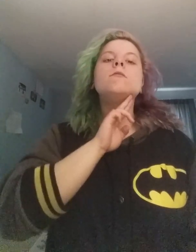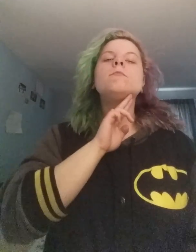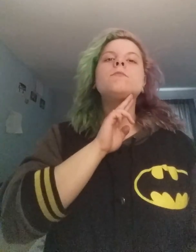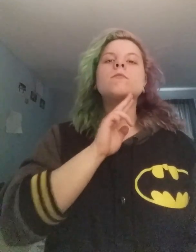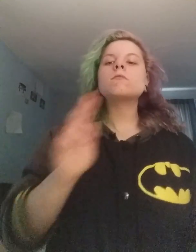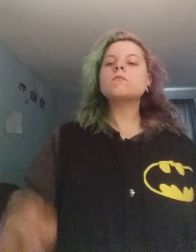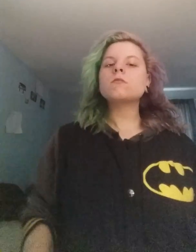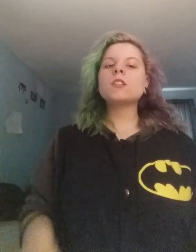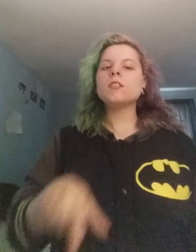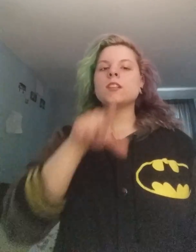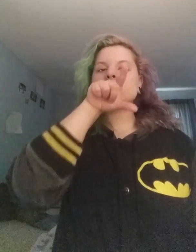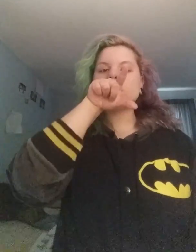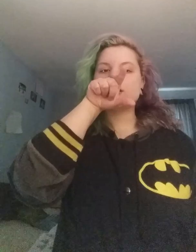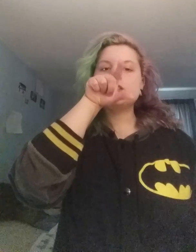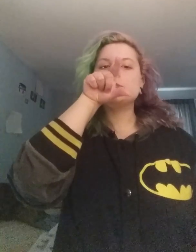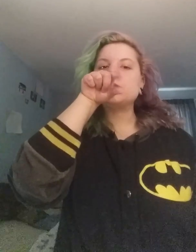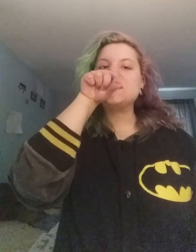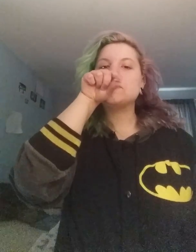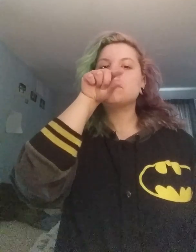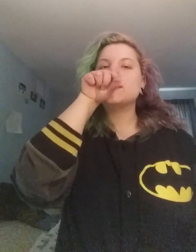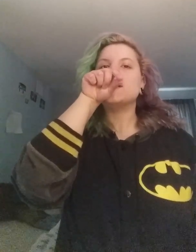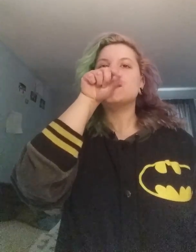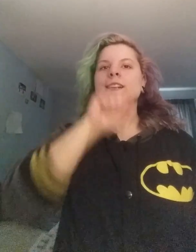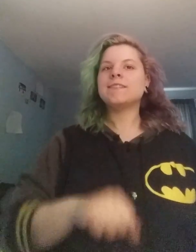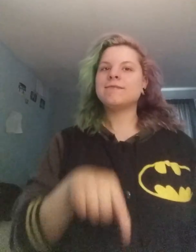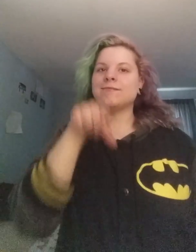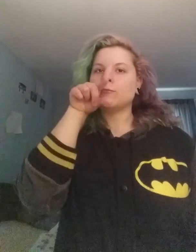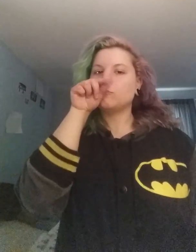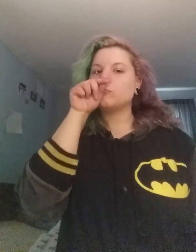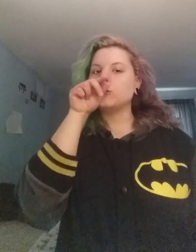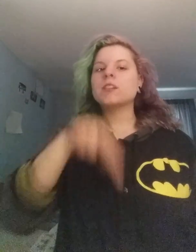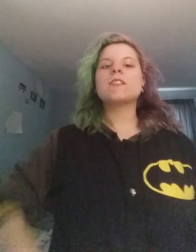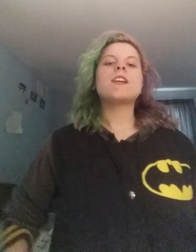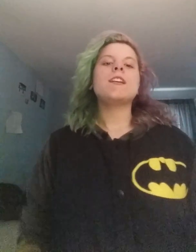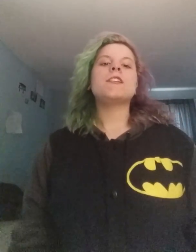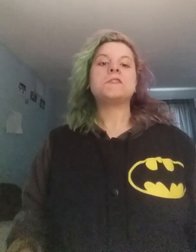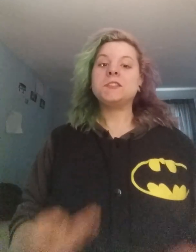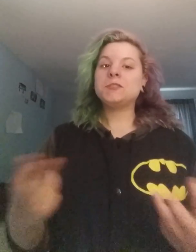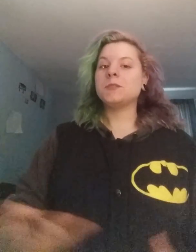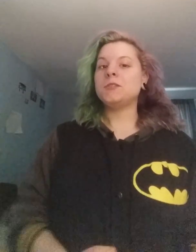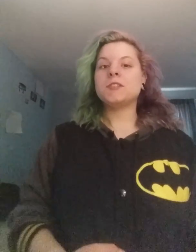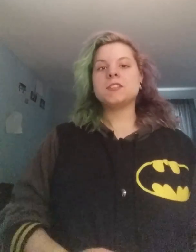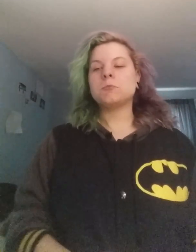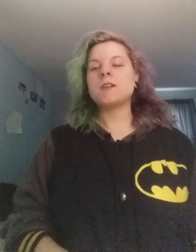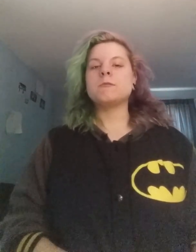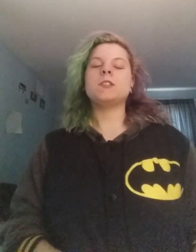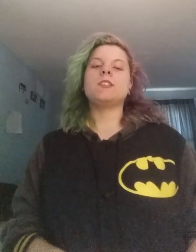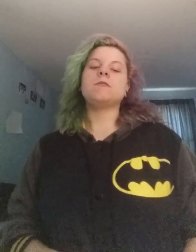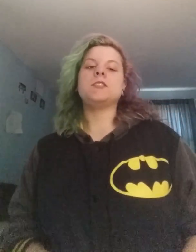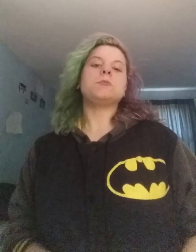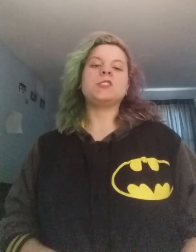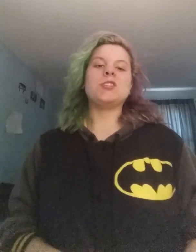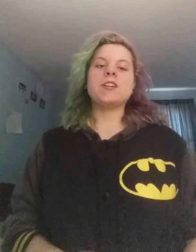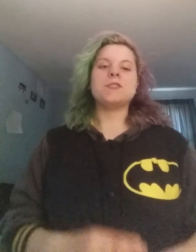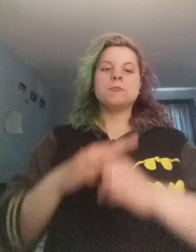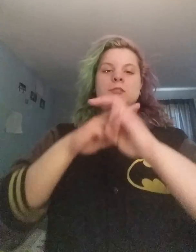next sign is simply bird bird now for this one you guys will probably love it as much as i do